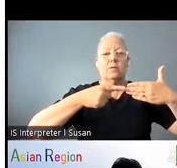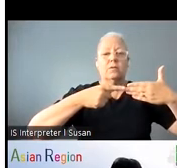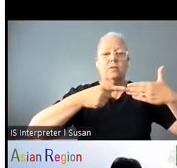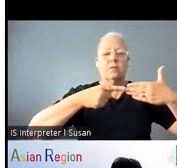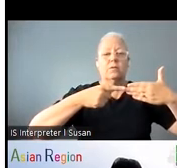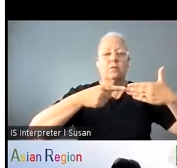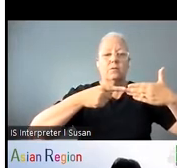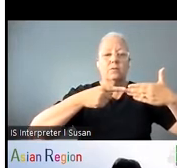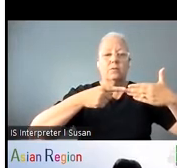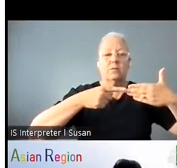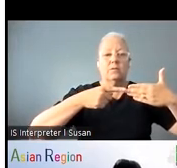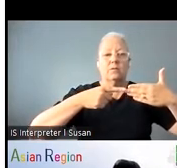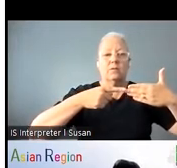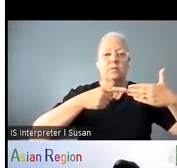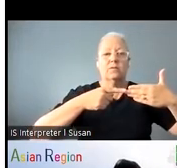practices